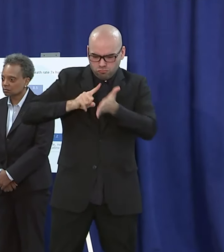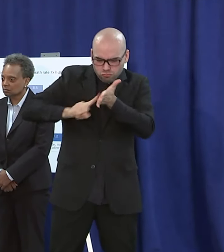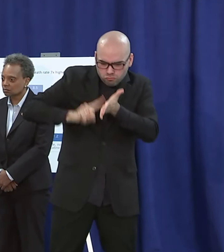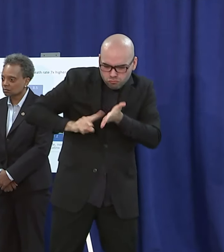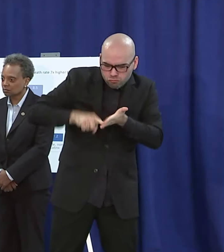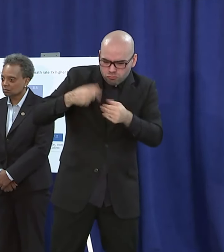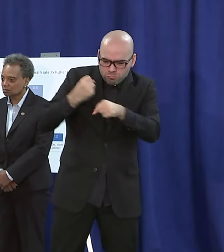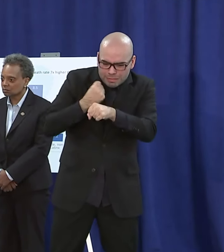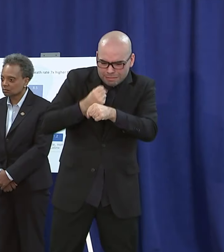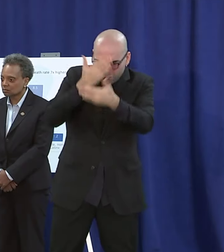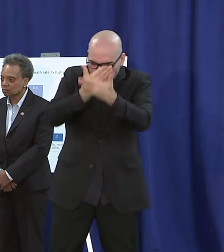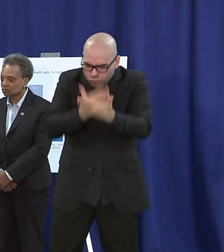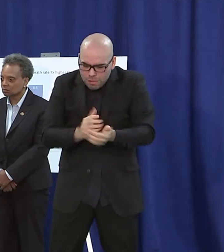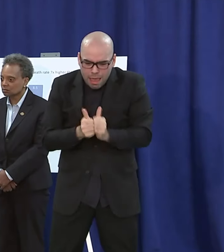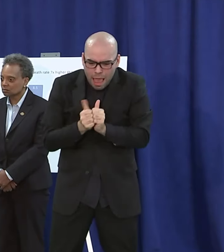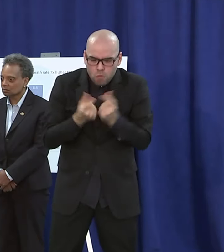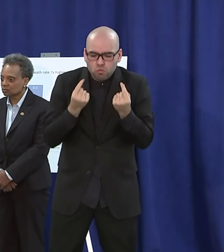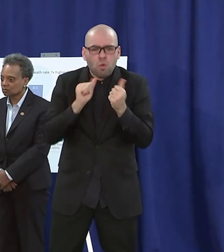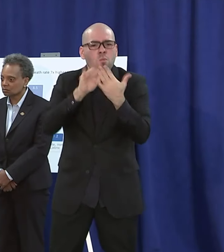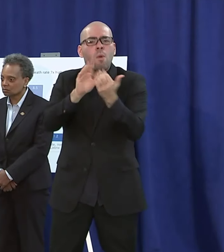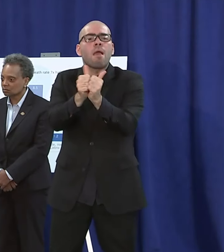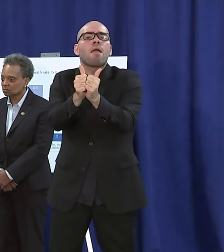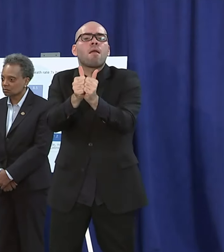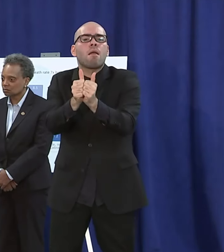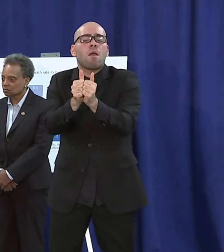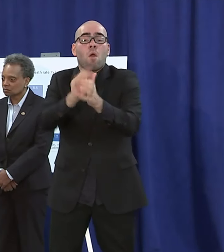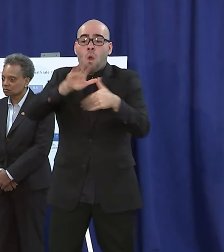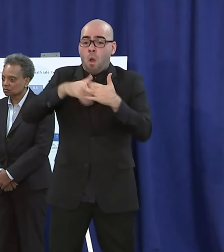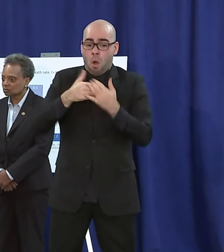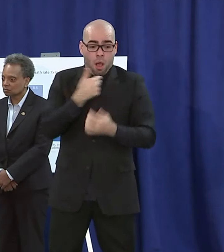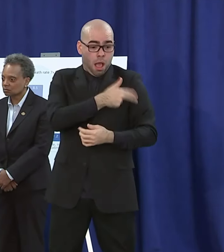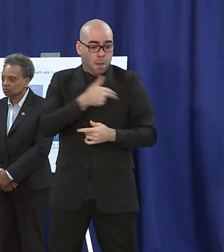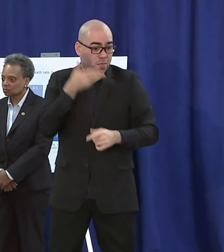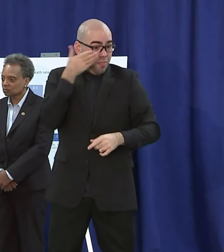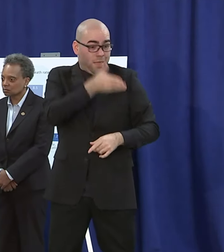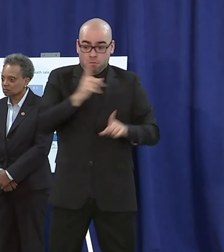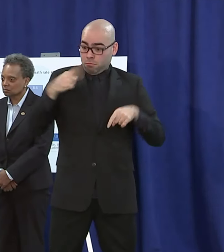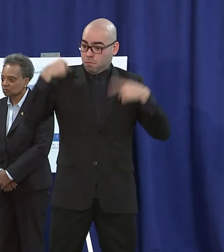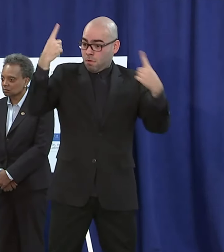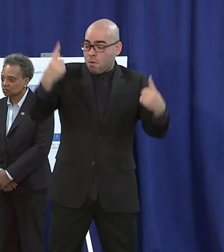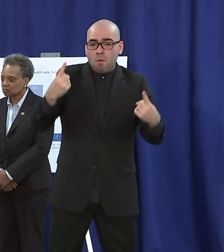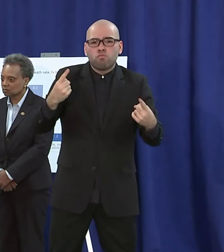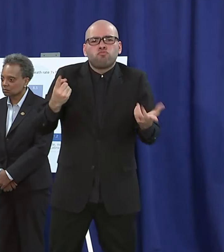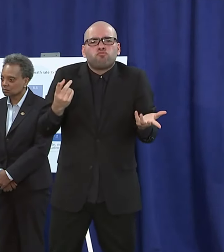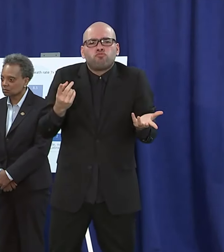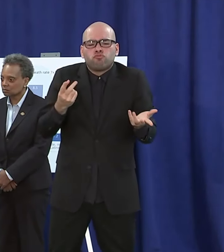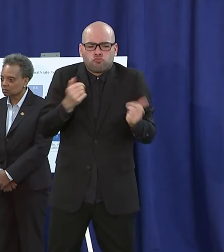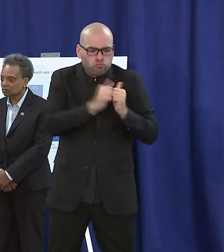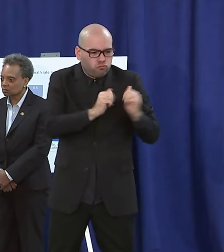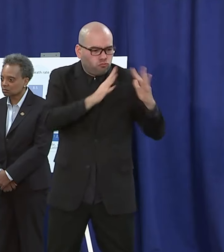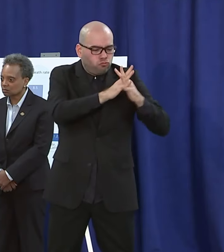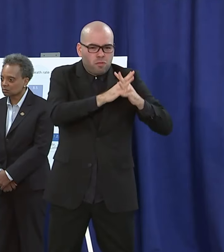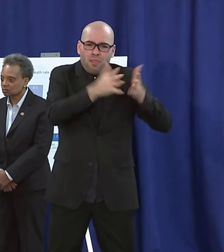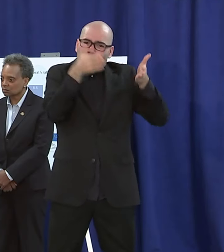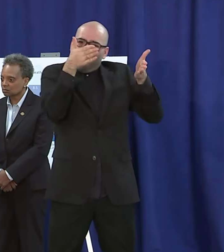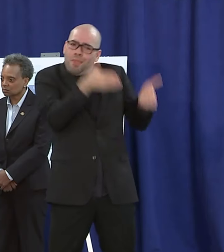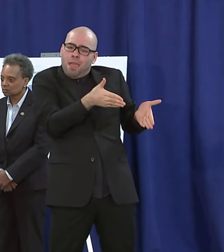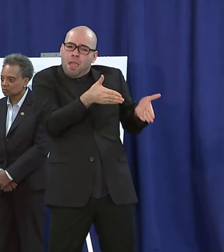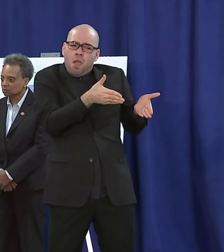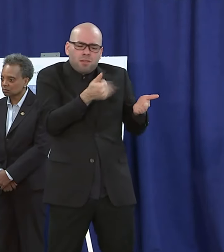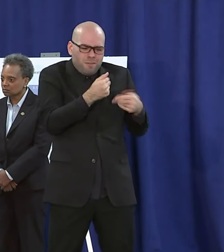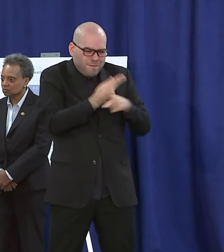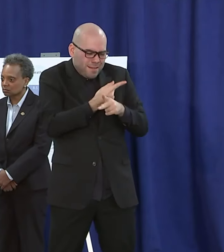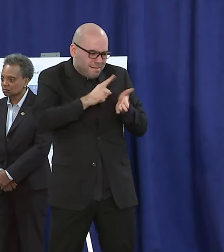disparity? How do we mobilize our health systems that have already been at the table for the last 3 years, thinking through the life expectancy